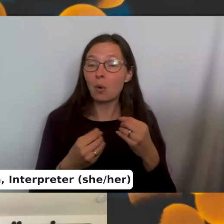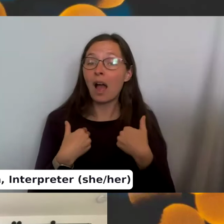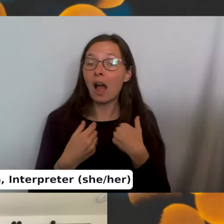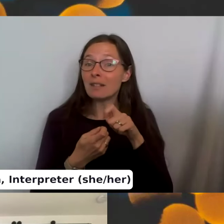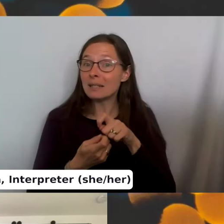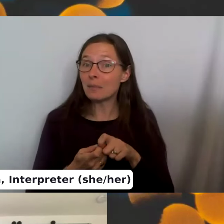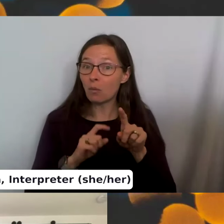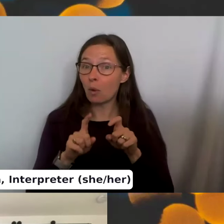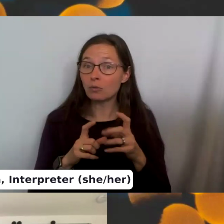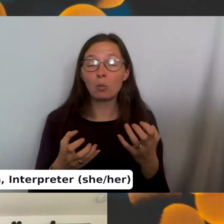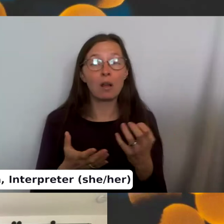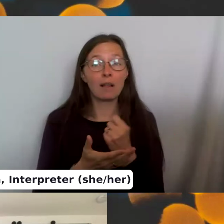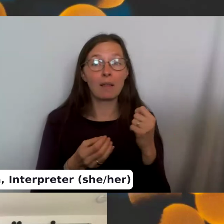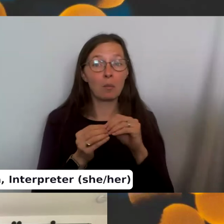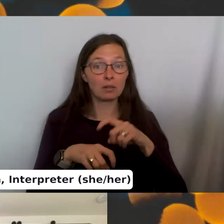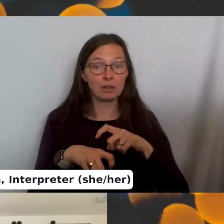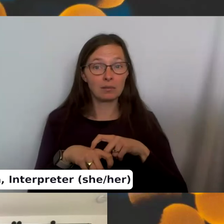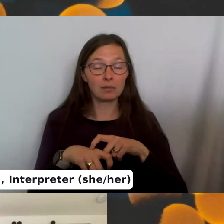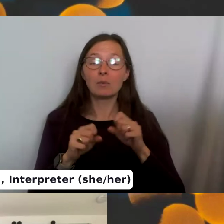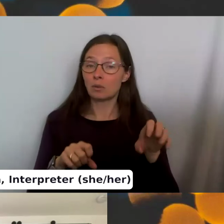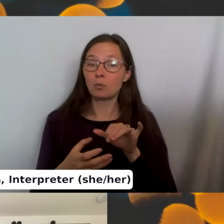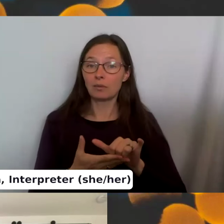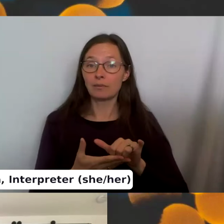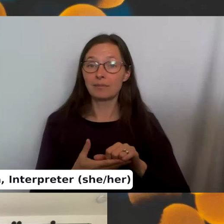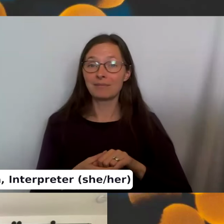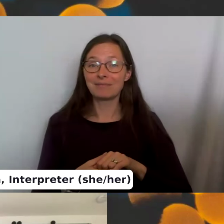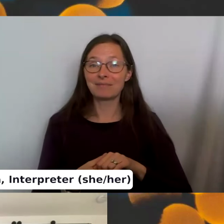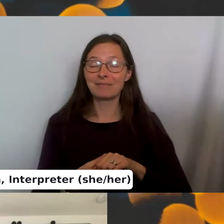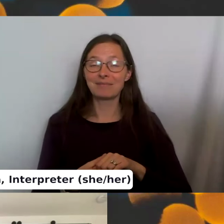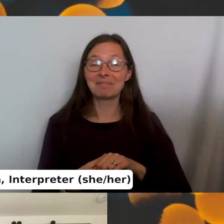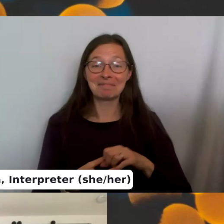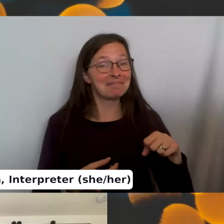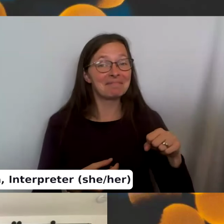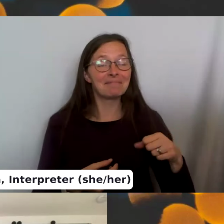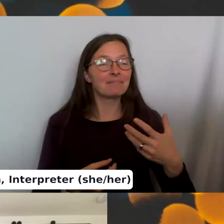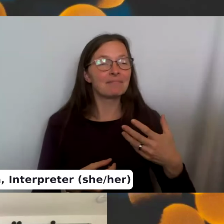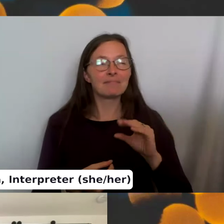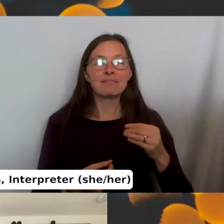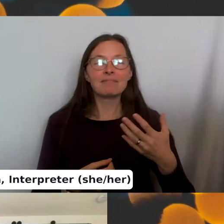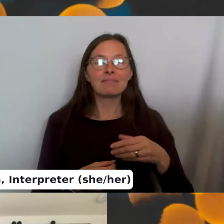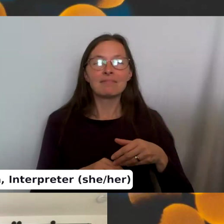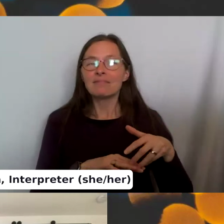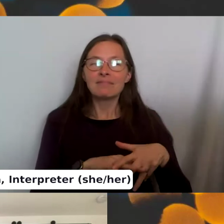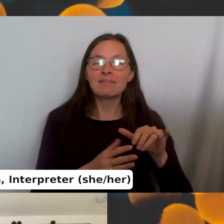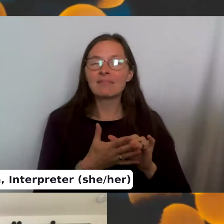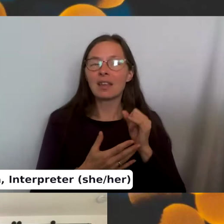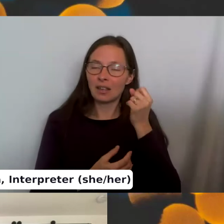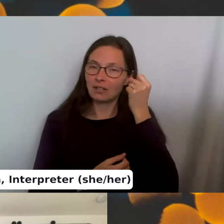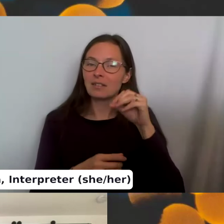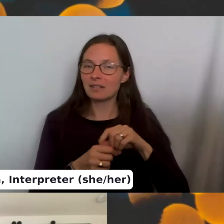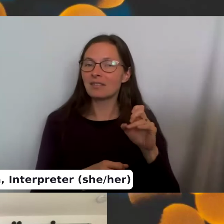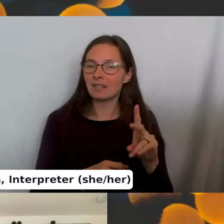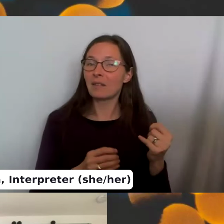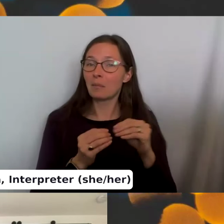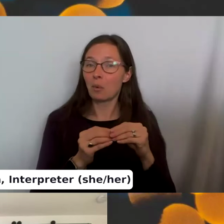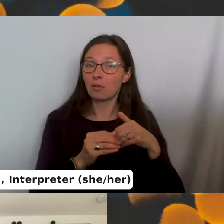questions, or you want to spend a little bit more time, we can do that. And yeah, just ground that understanding in the deck a little bit more next